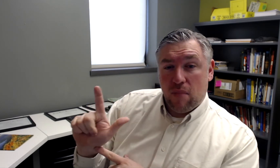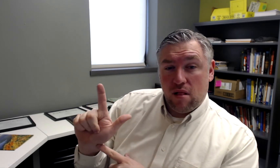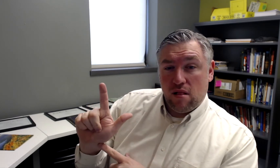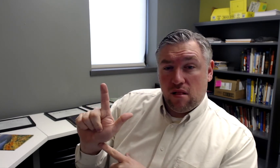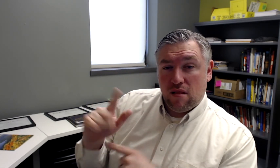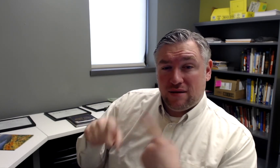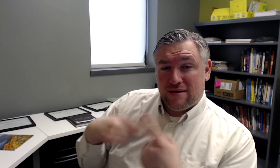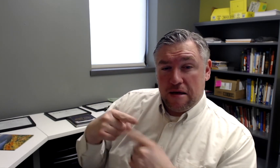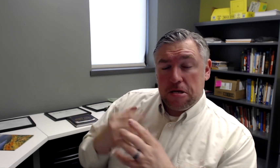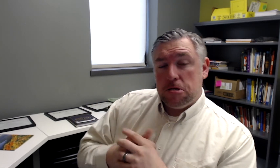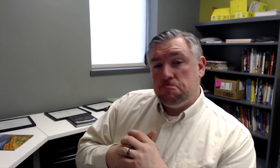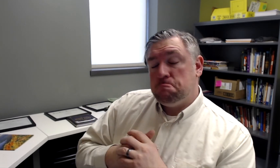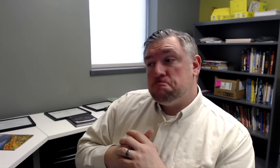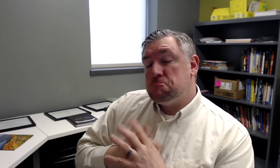The sign for mammal,